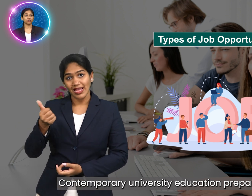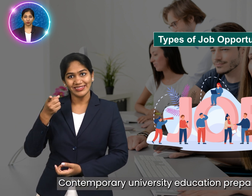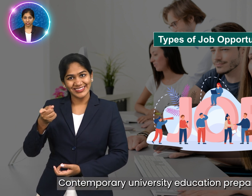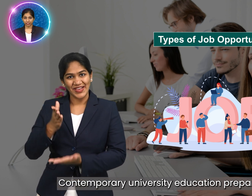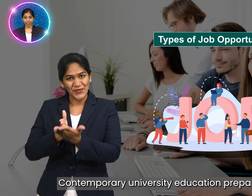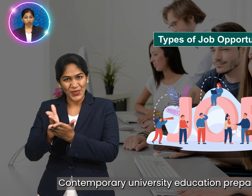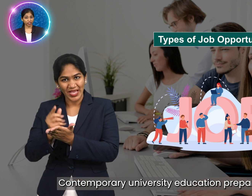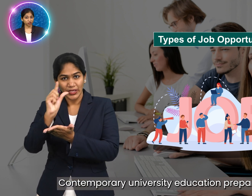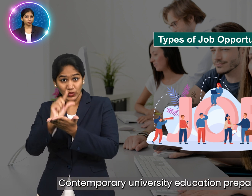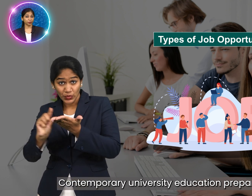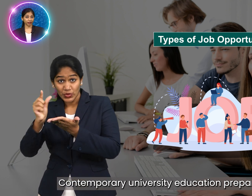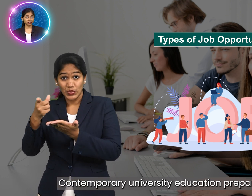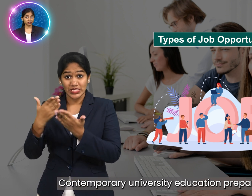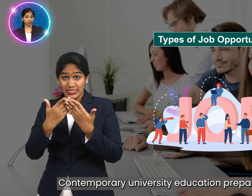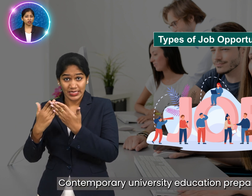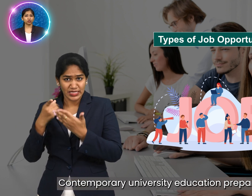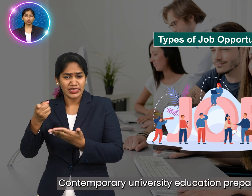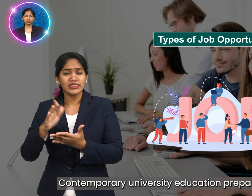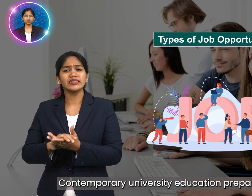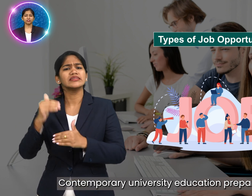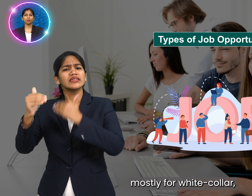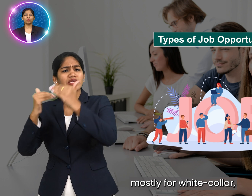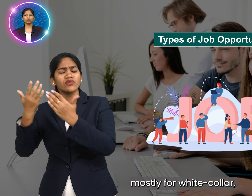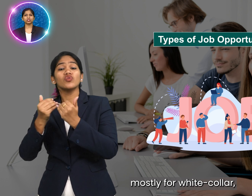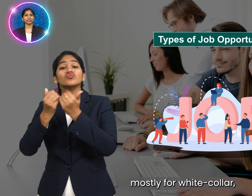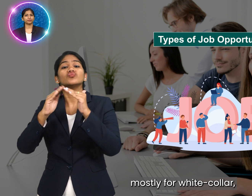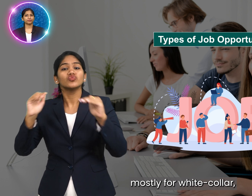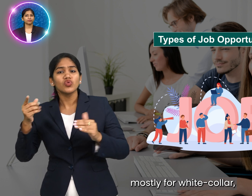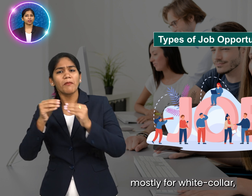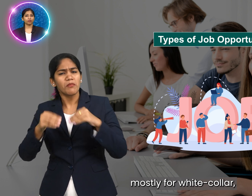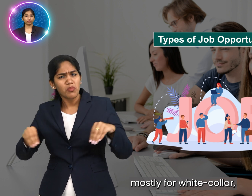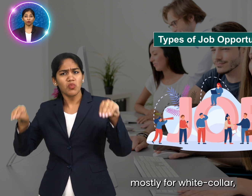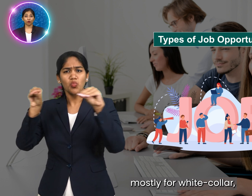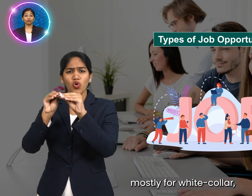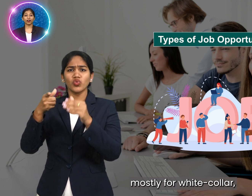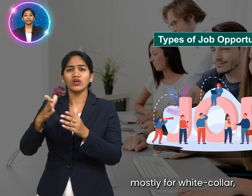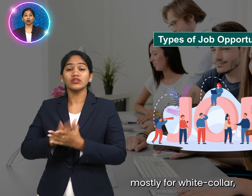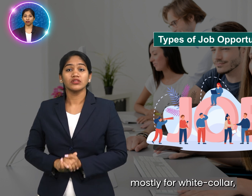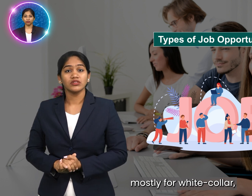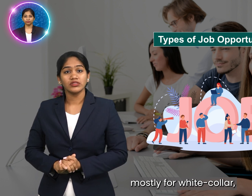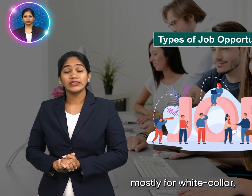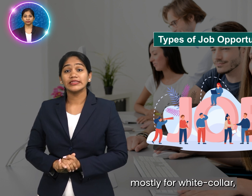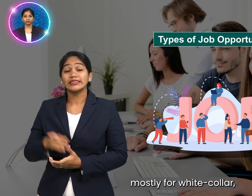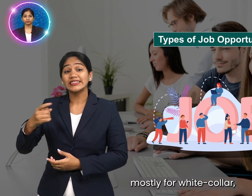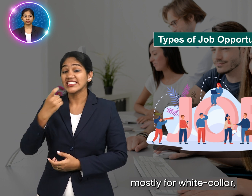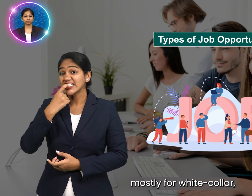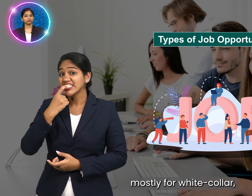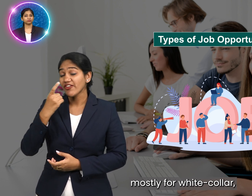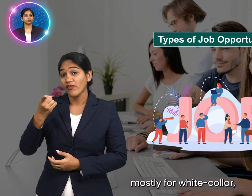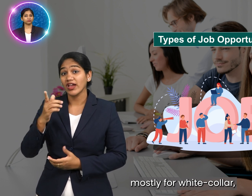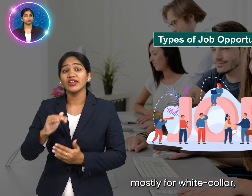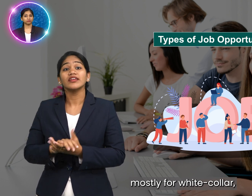Contemporary university education prepares students mostly for white collar,